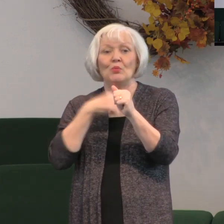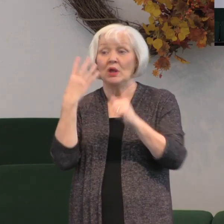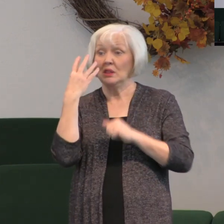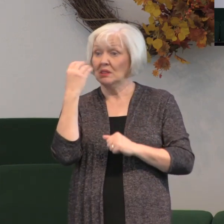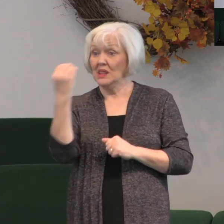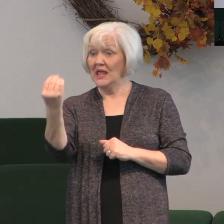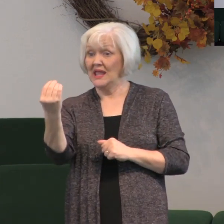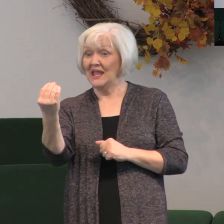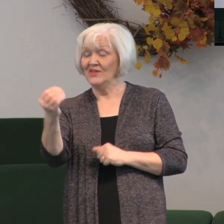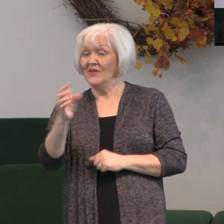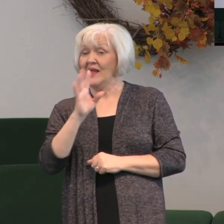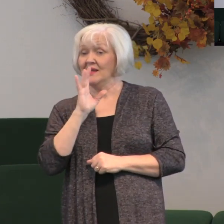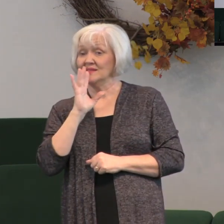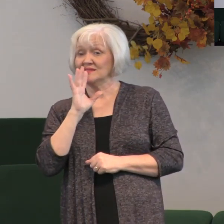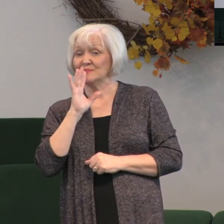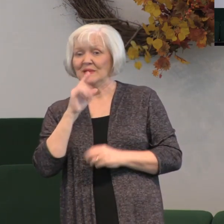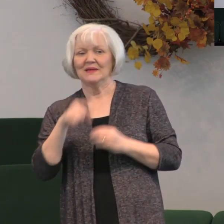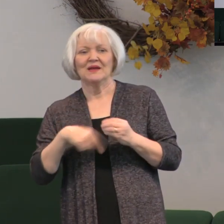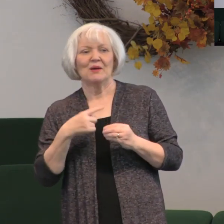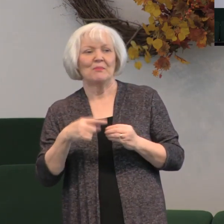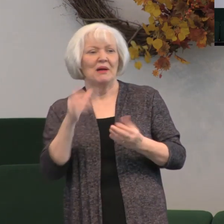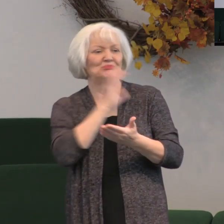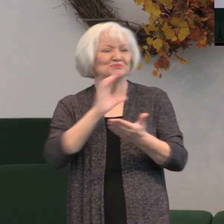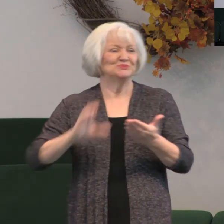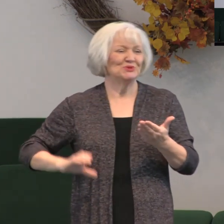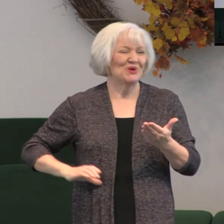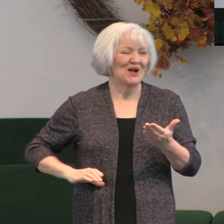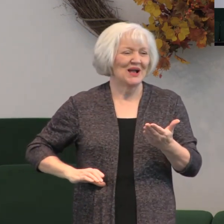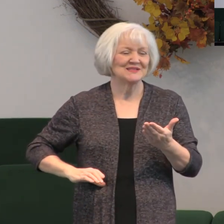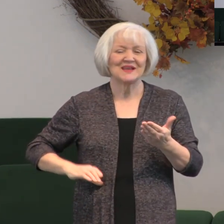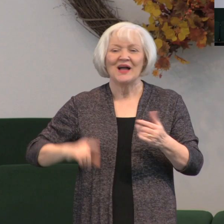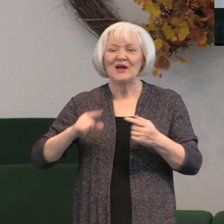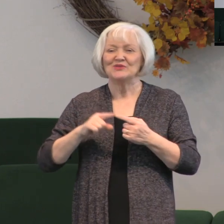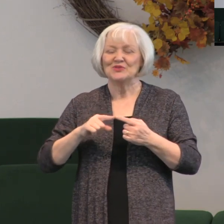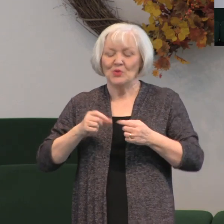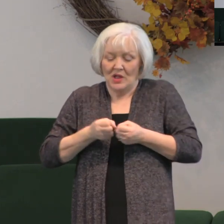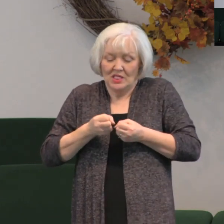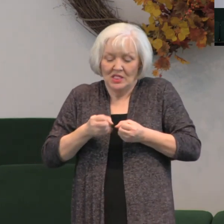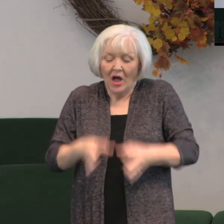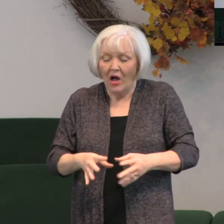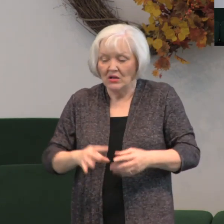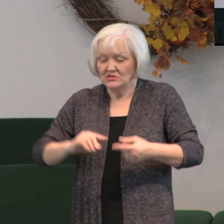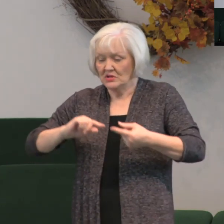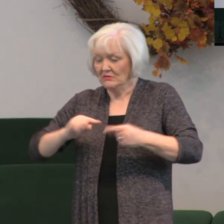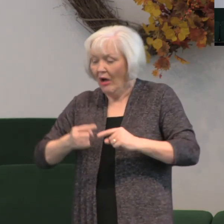and speak about the glories of Christ to a lost and hurting and sinning world